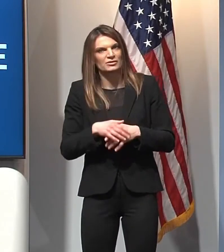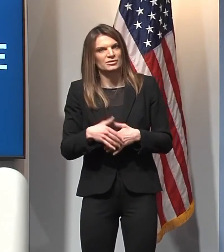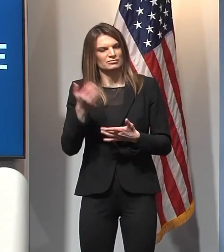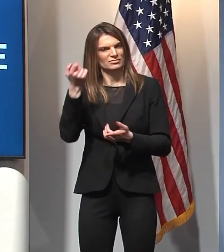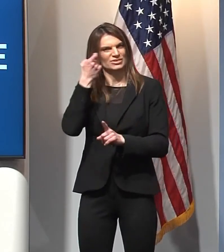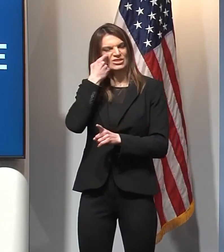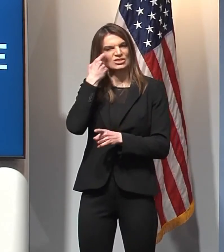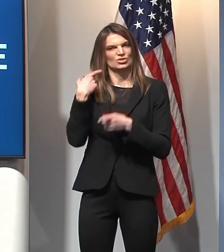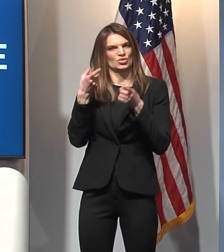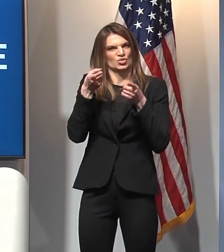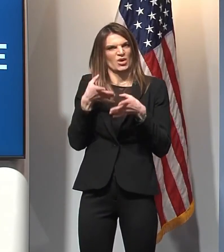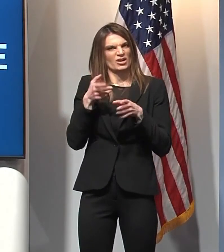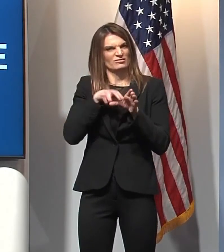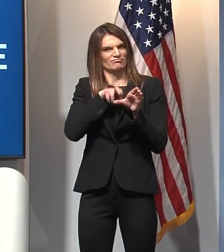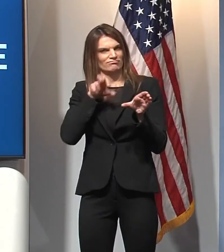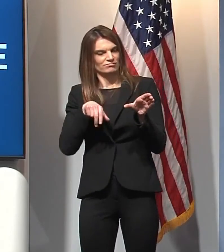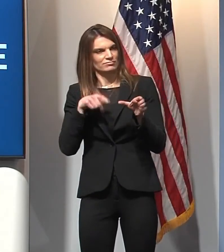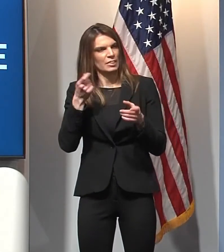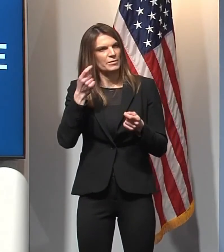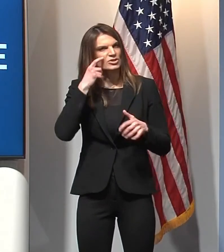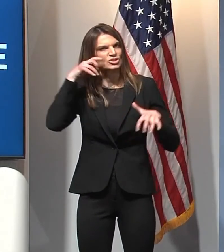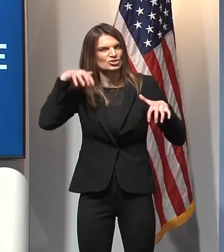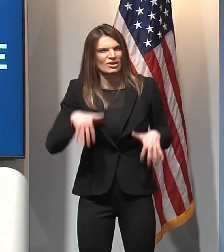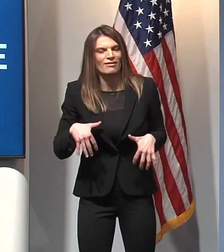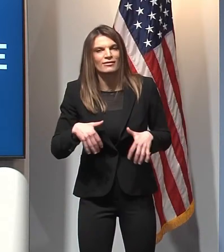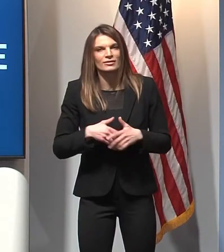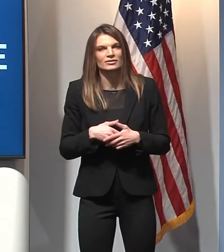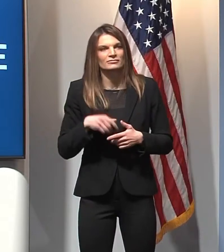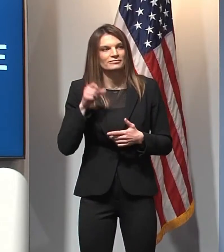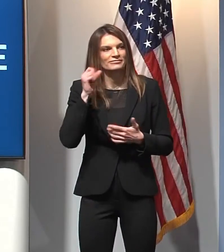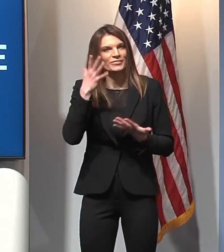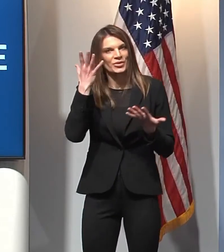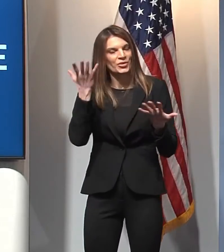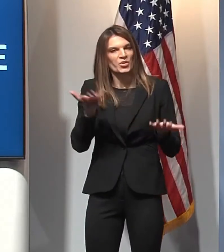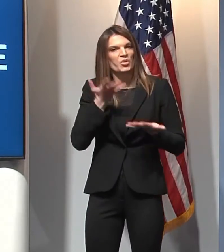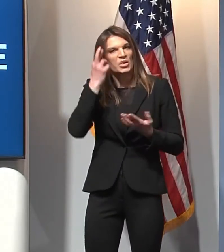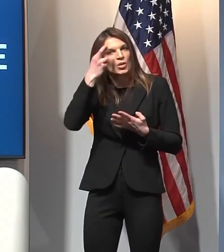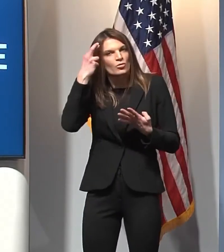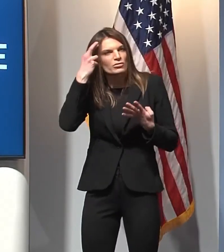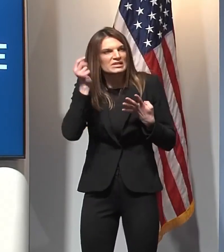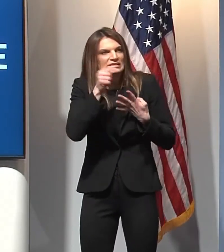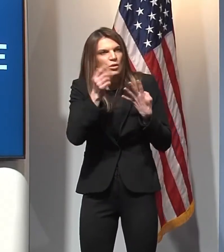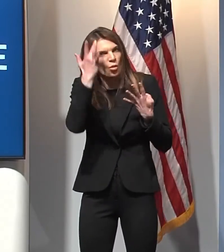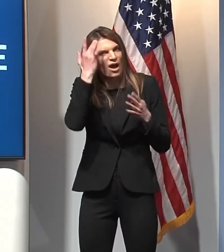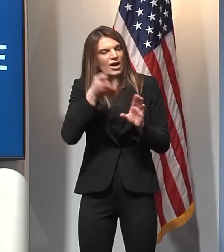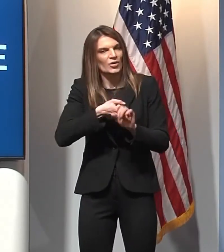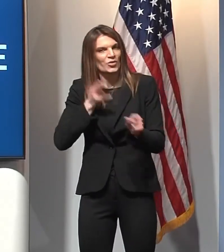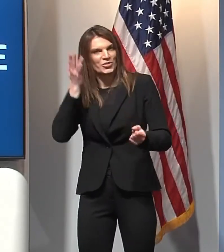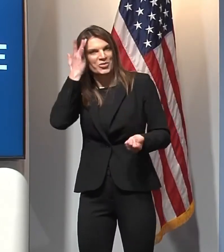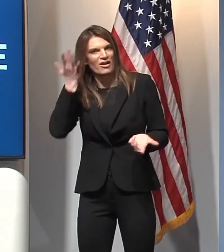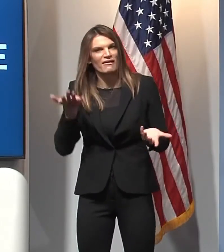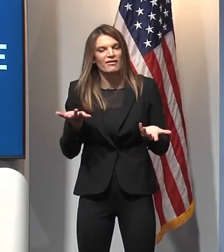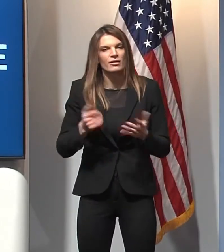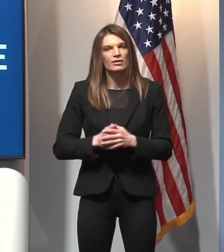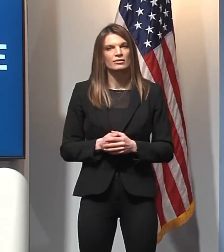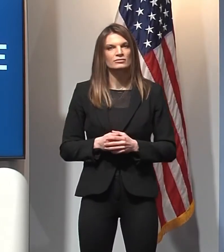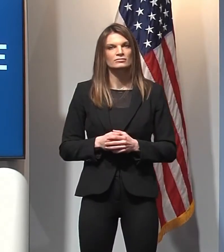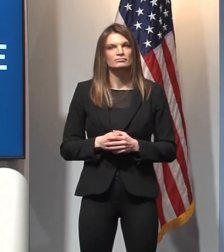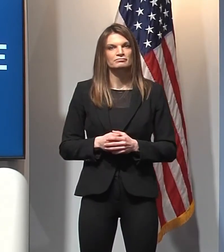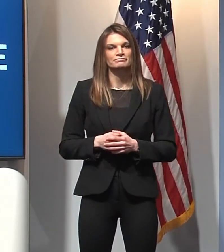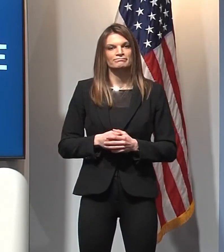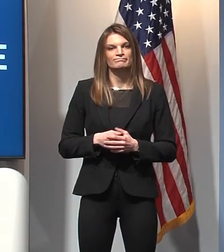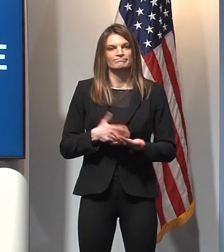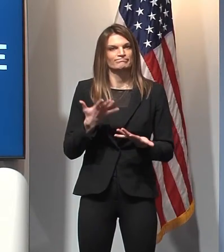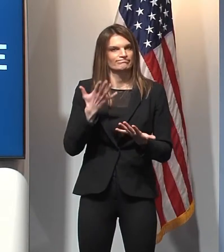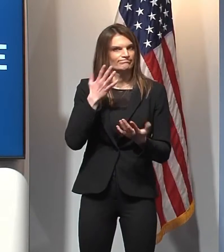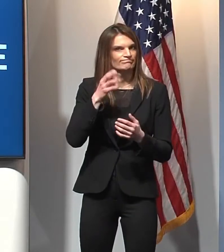bit surprising. What were some of the reasons given, or kind of the situation around that resignation that